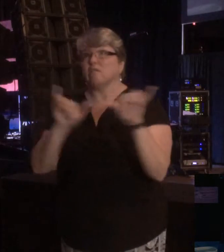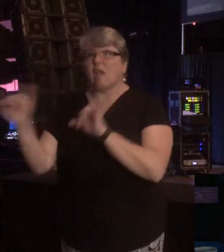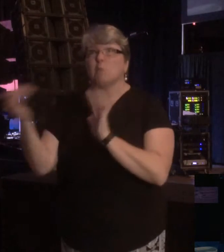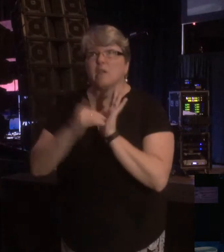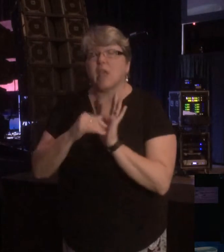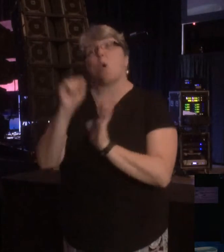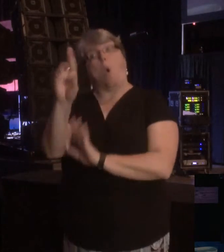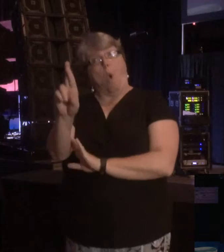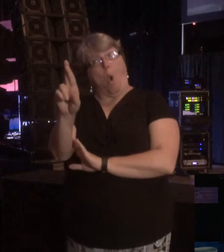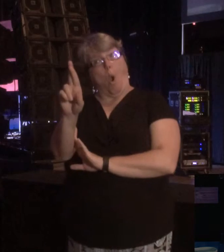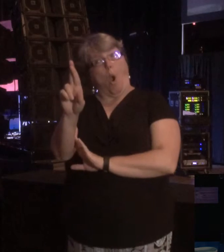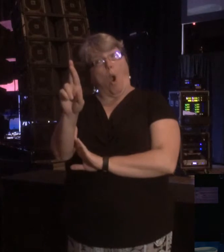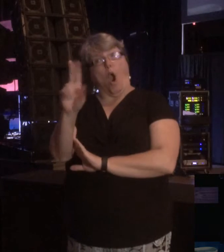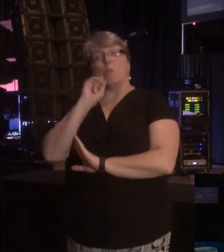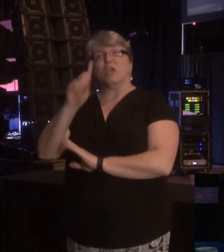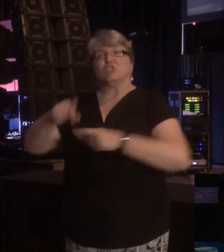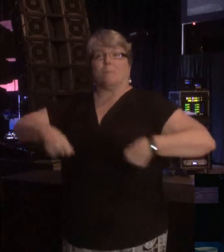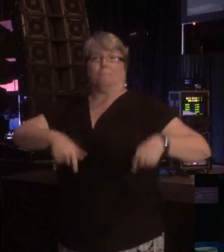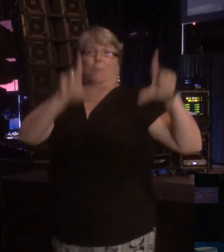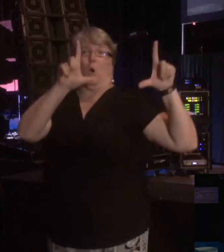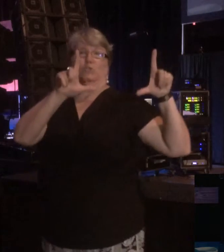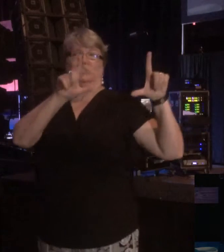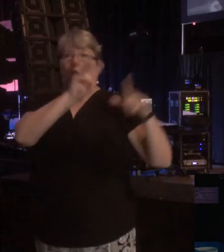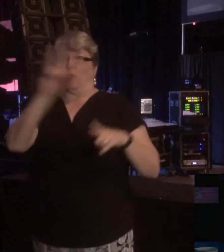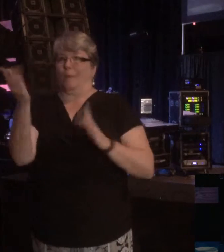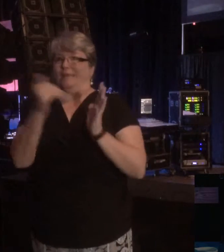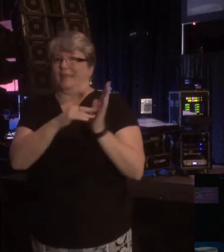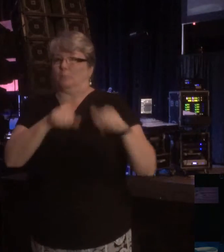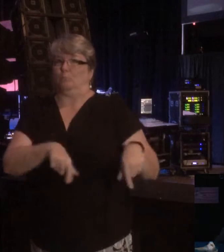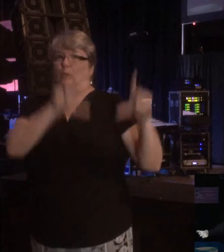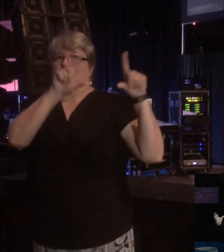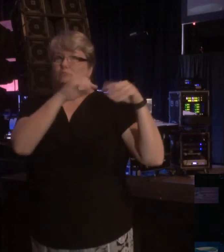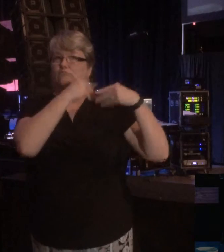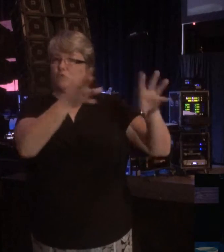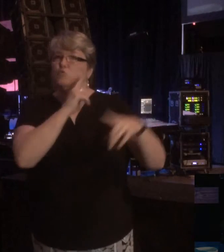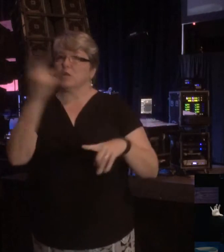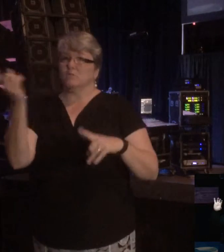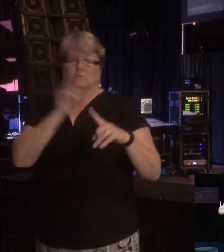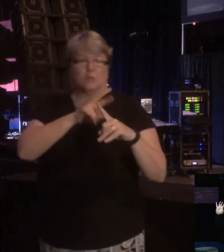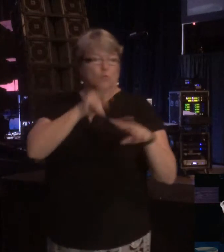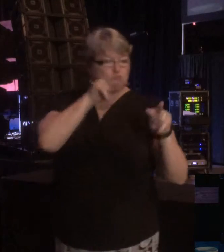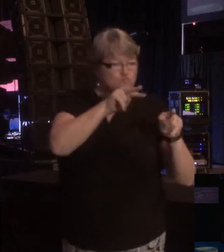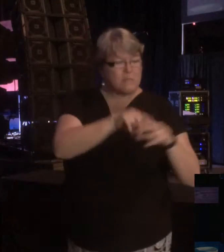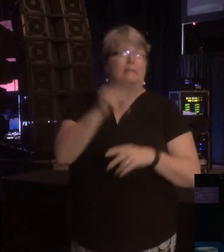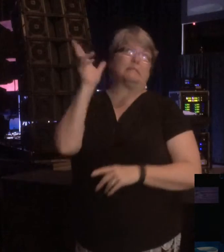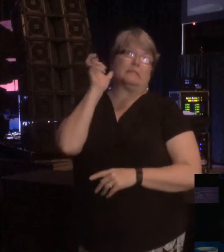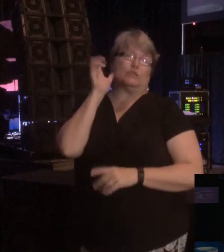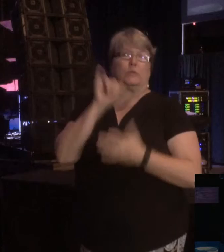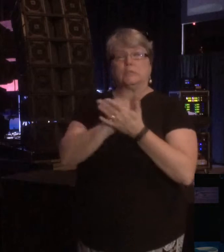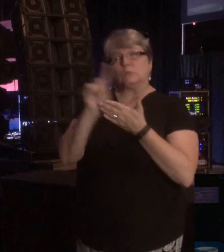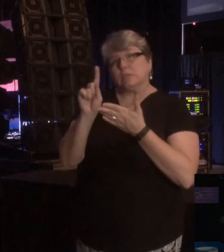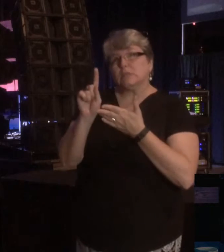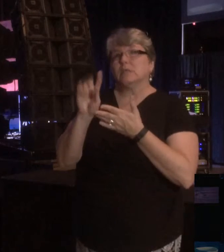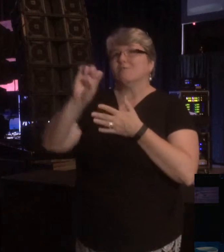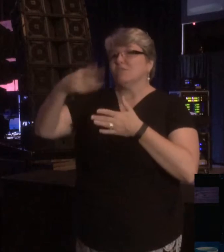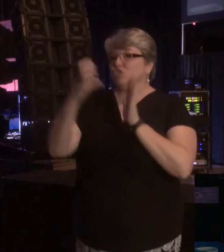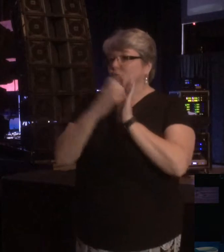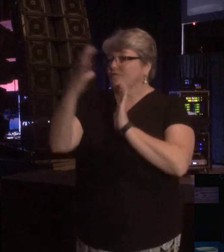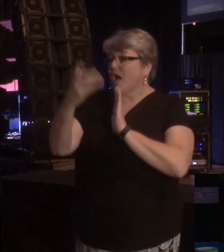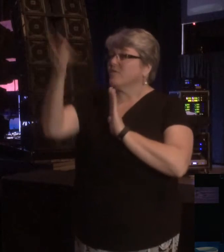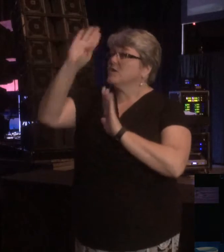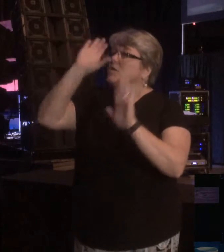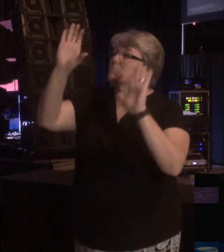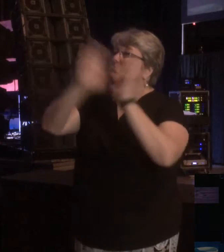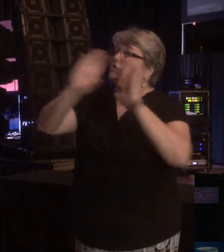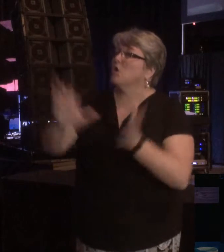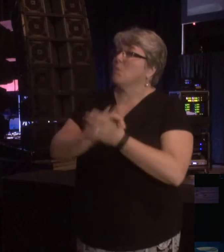about that, thinking about that, I realized I gave a talk 2 years ago on the picture of marriage that God intends from Ephesians 5. And